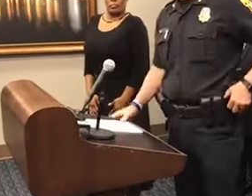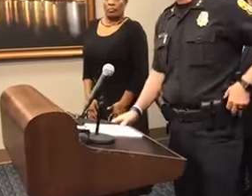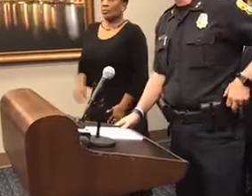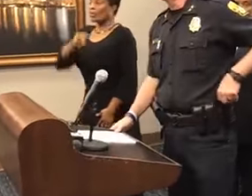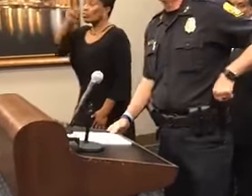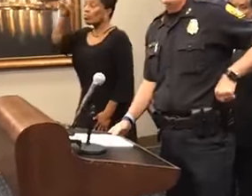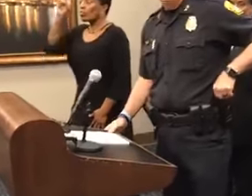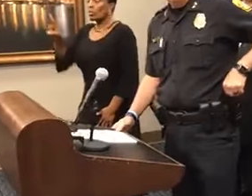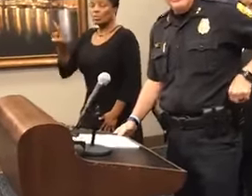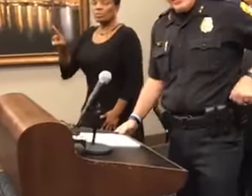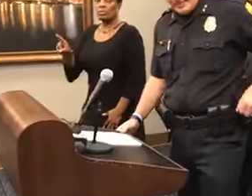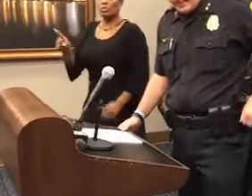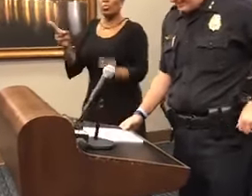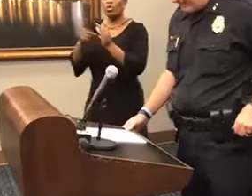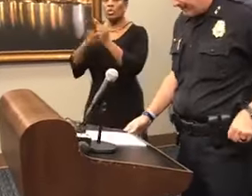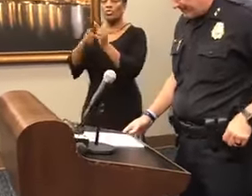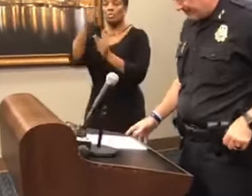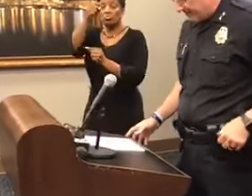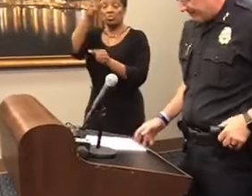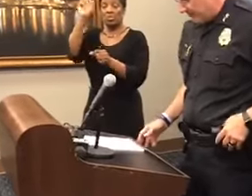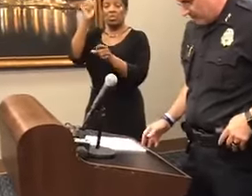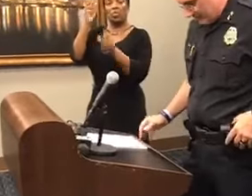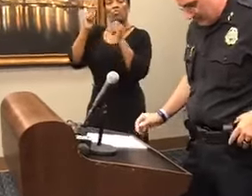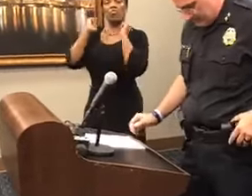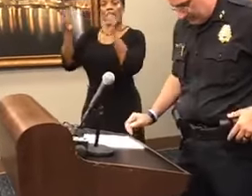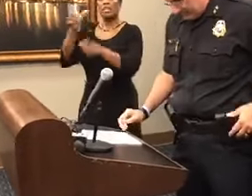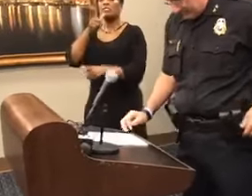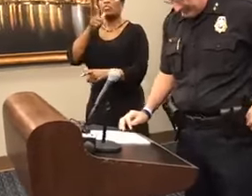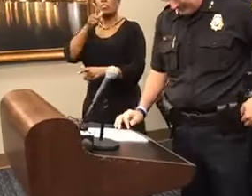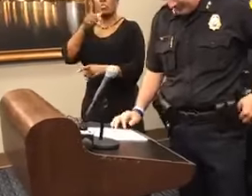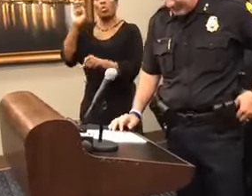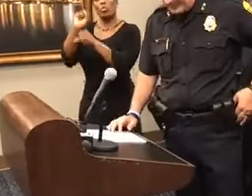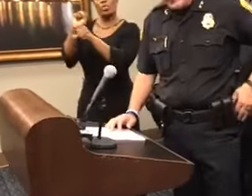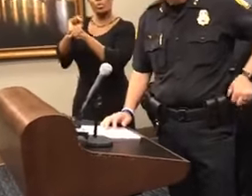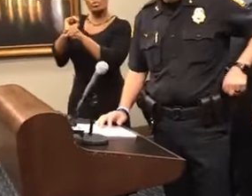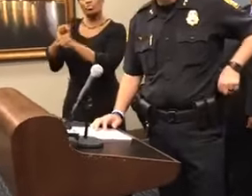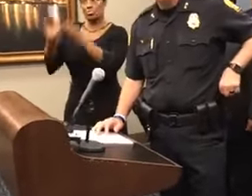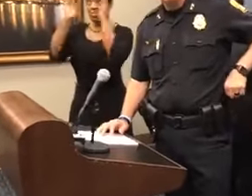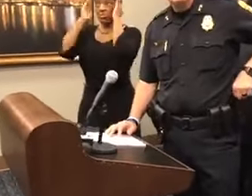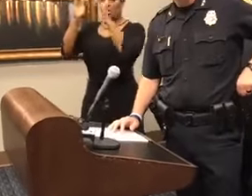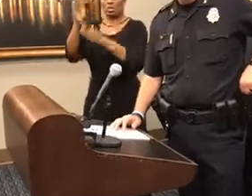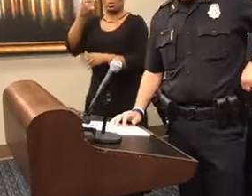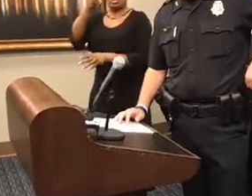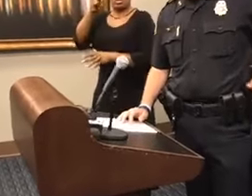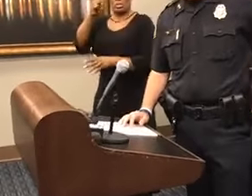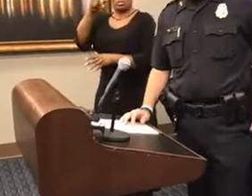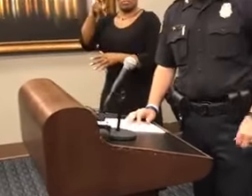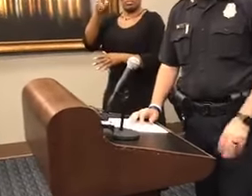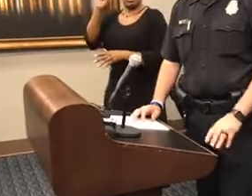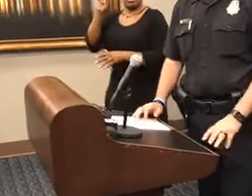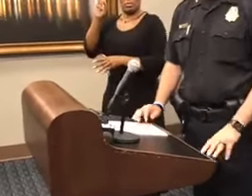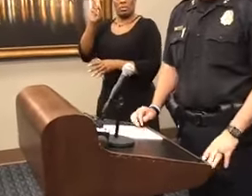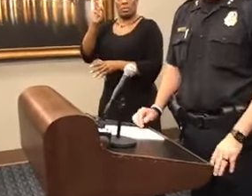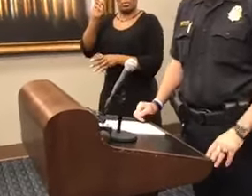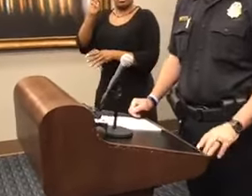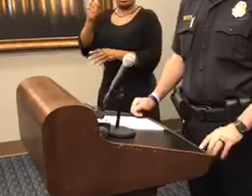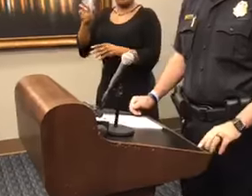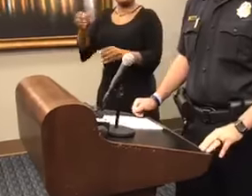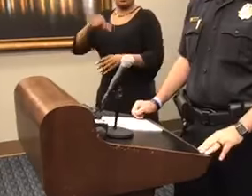Any questions? Any words about the fast food workers who initially brought this to the attention of the Tampa Police Department? Obviously, they were